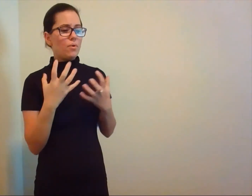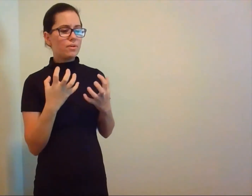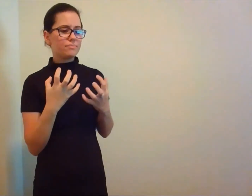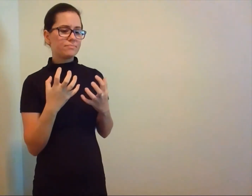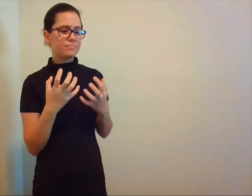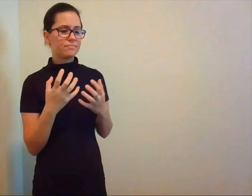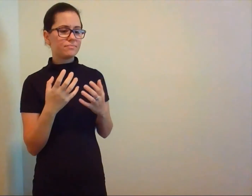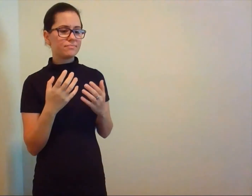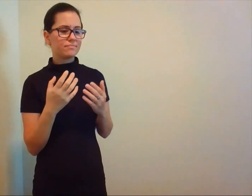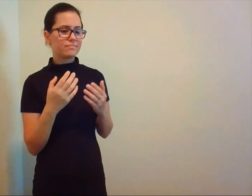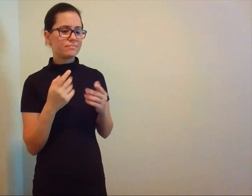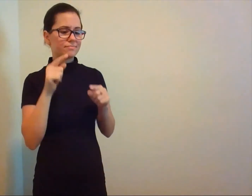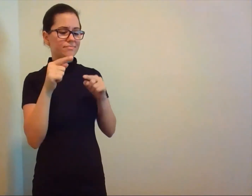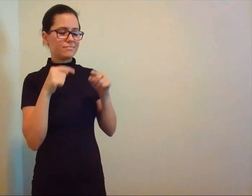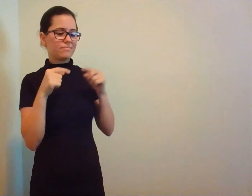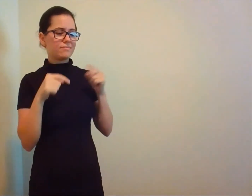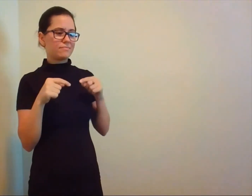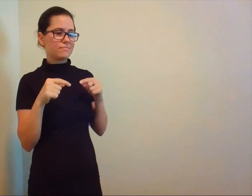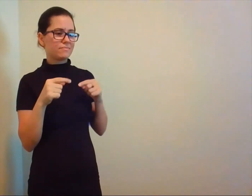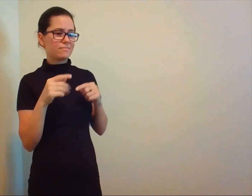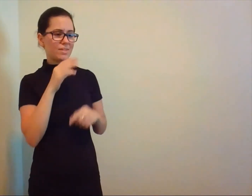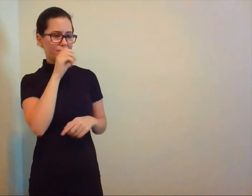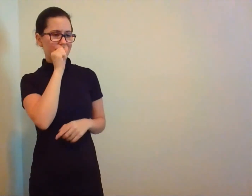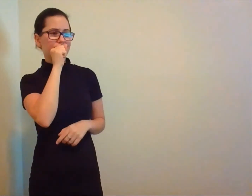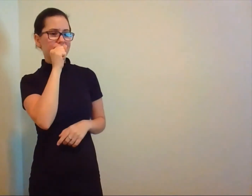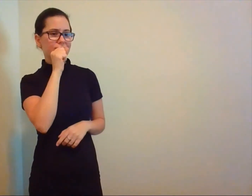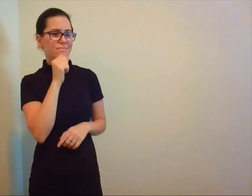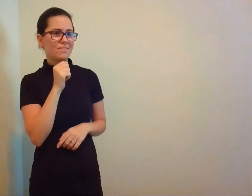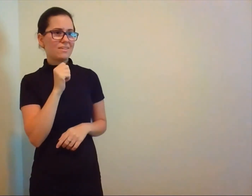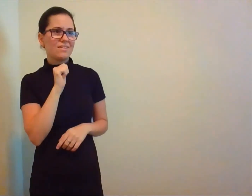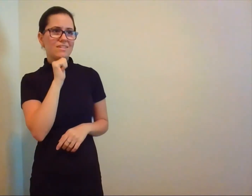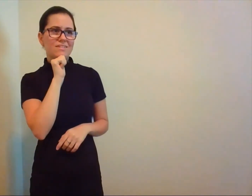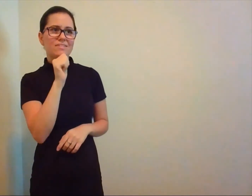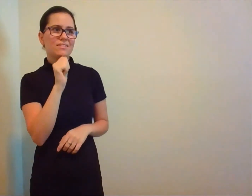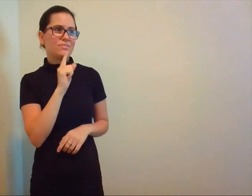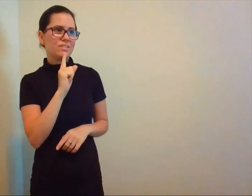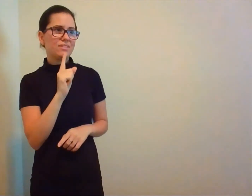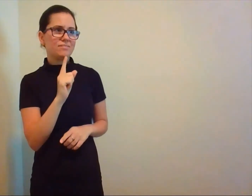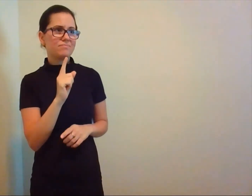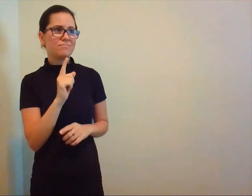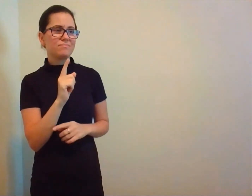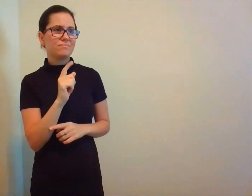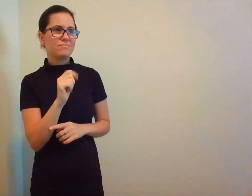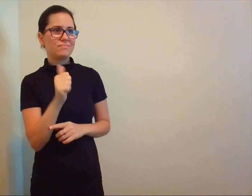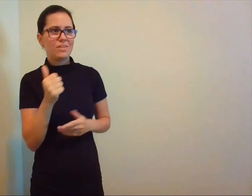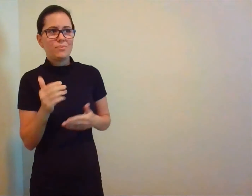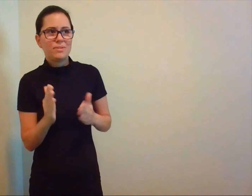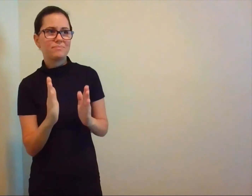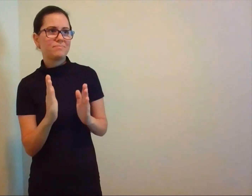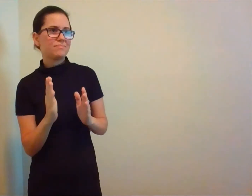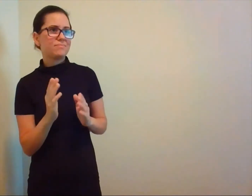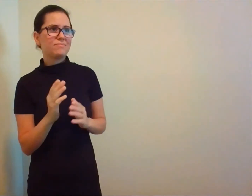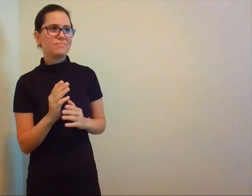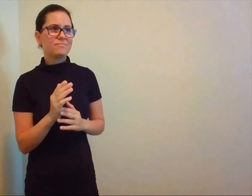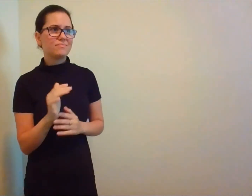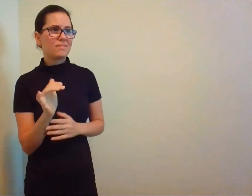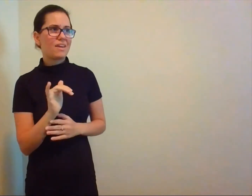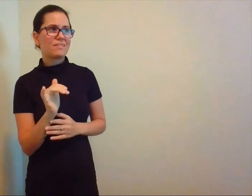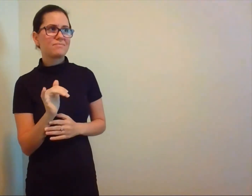no other way. Good. It's like, let's be real. Good recovery. I mean, we're not gonna sit around and just like give each other a massage. I